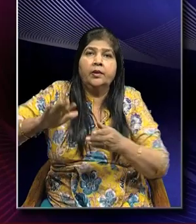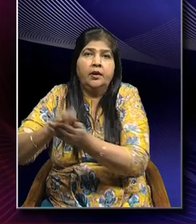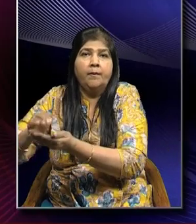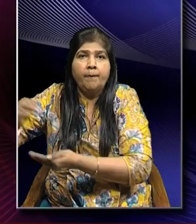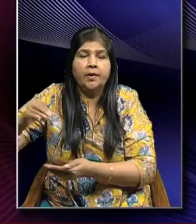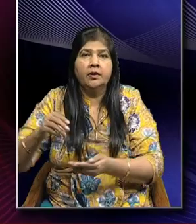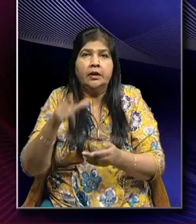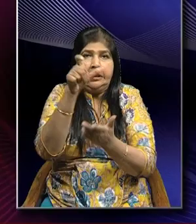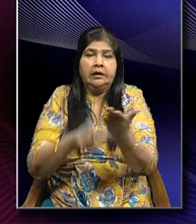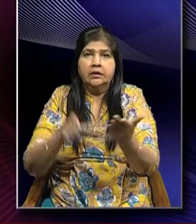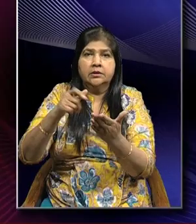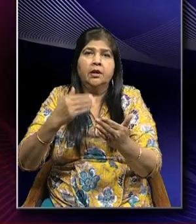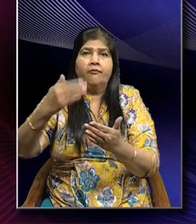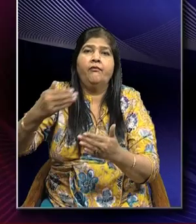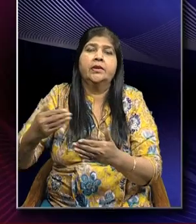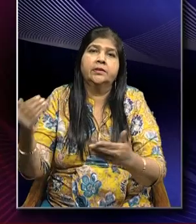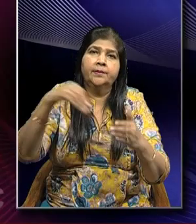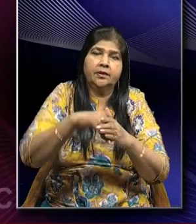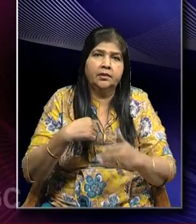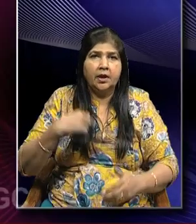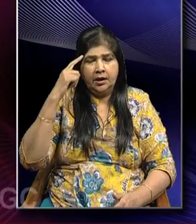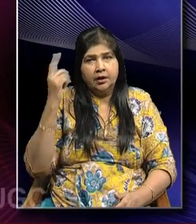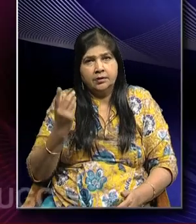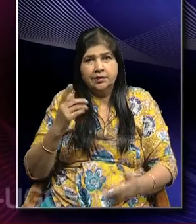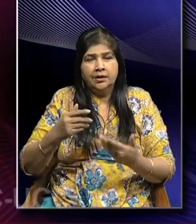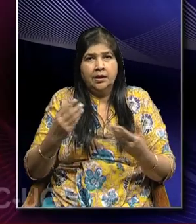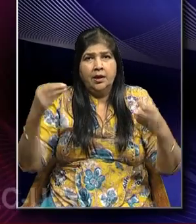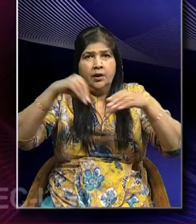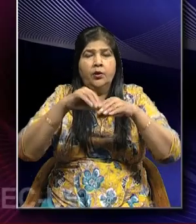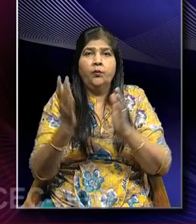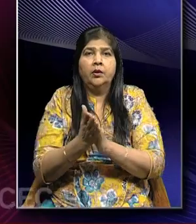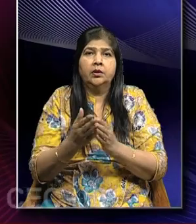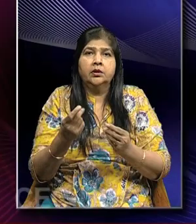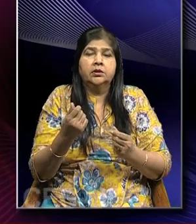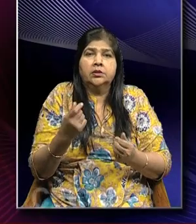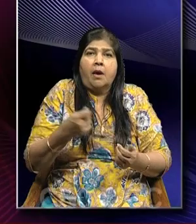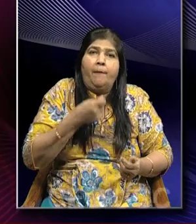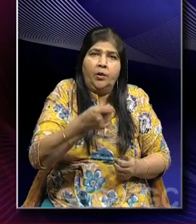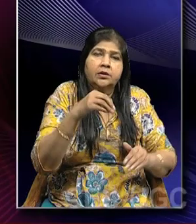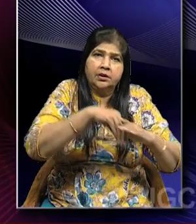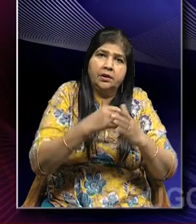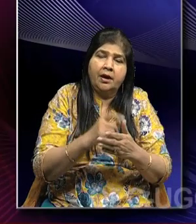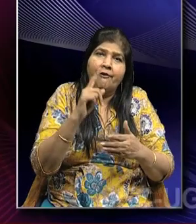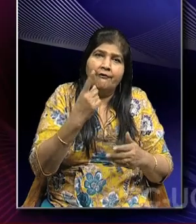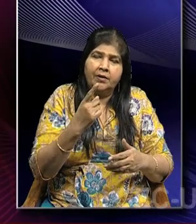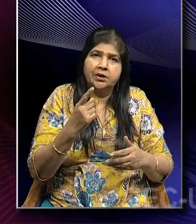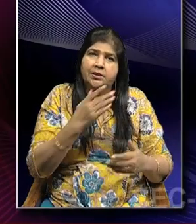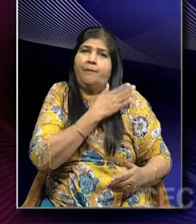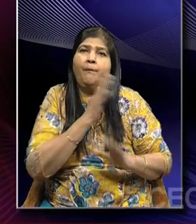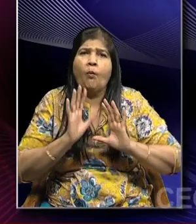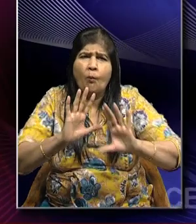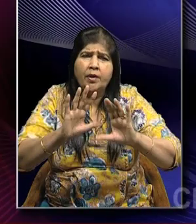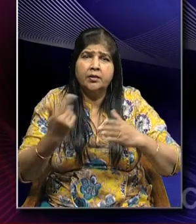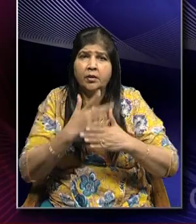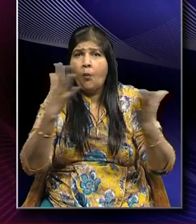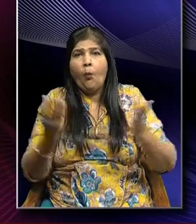in a phased manner, because they understand that it also involves some amount of cost. So initially they are not burdening all the